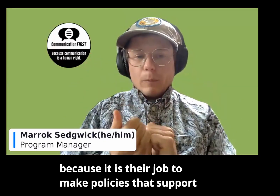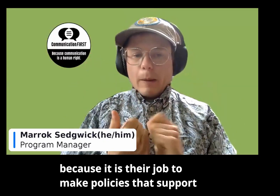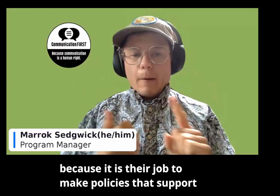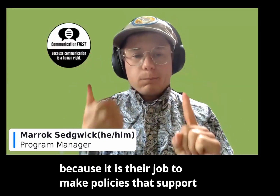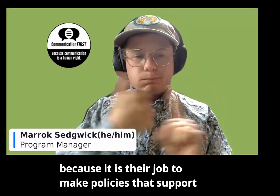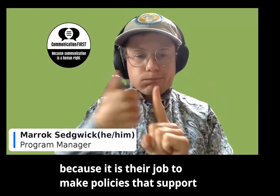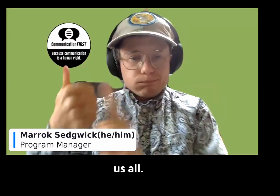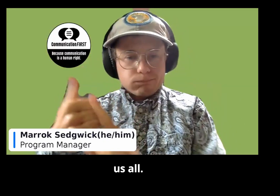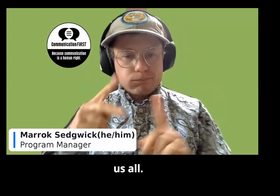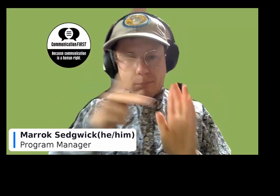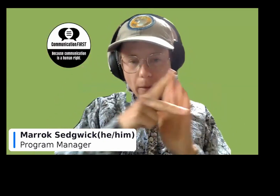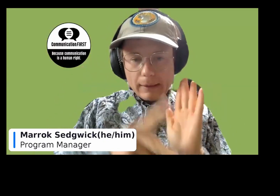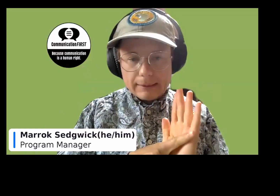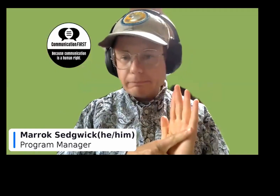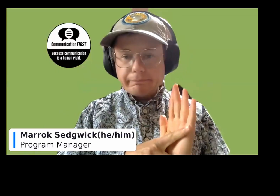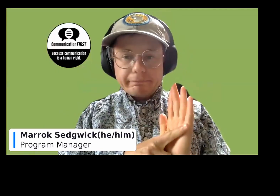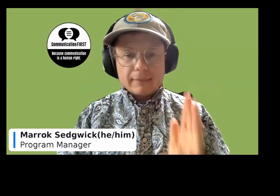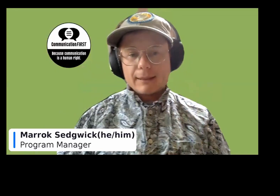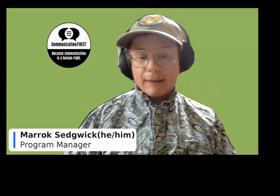to make policies that support us all.